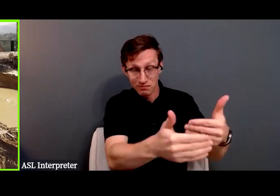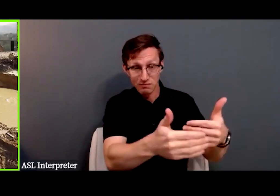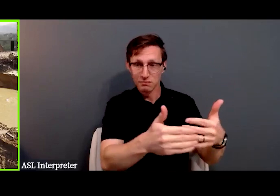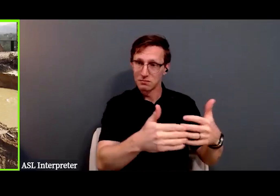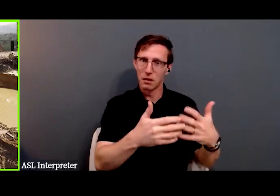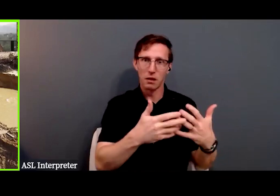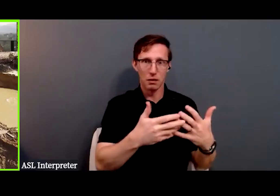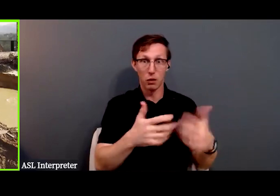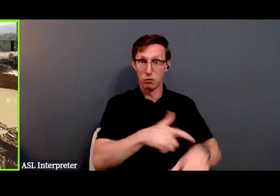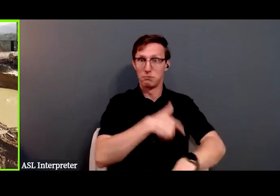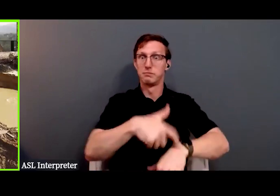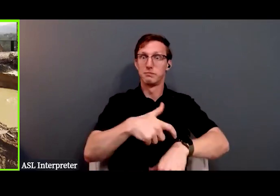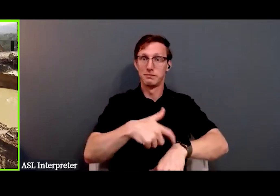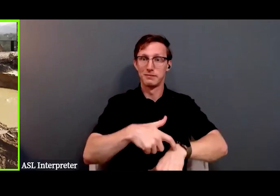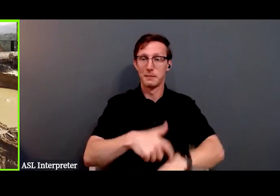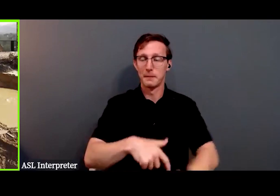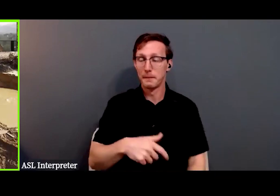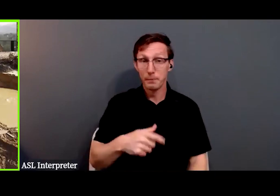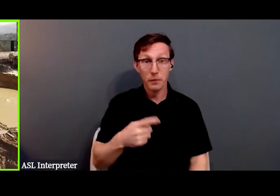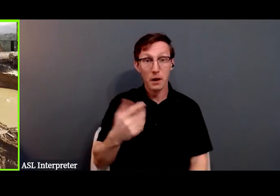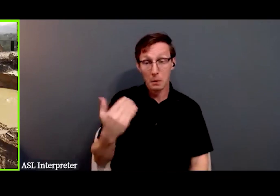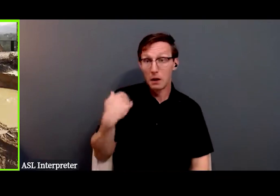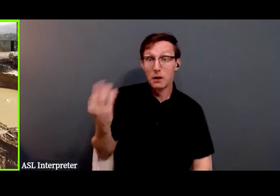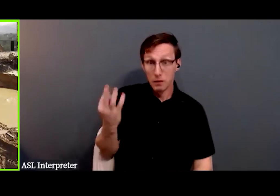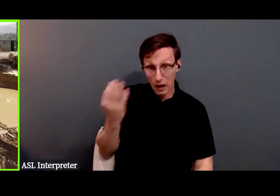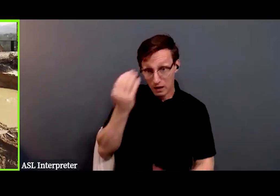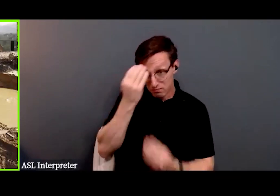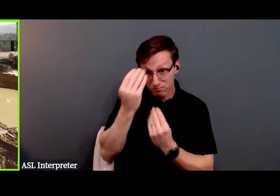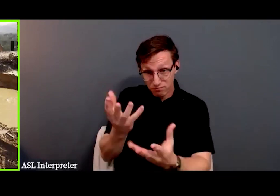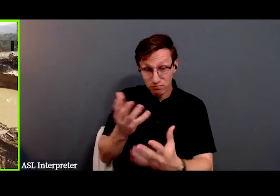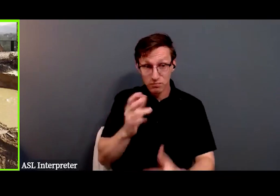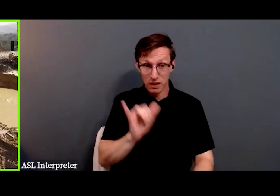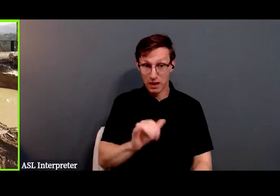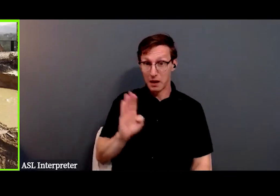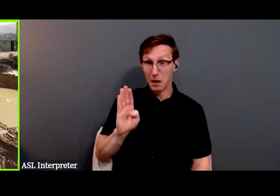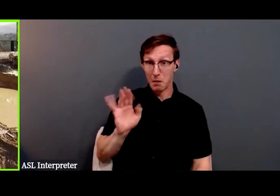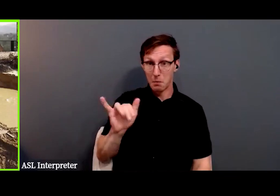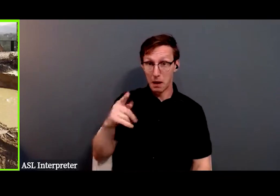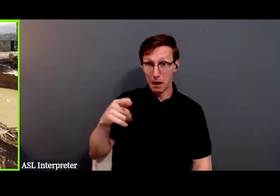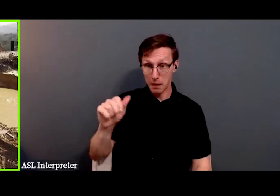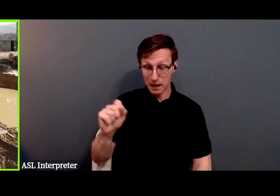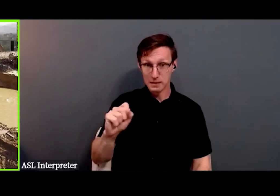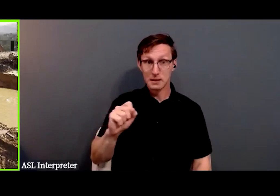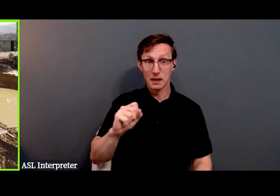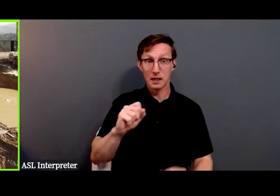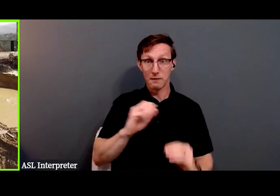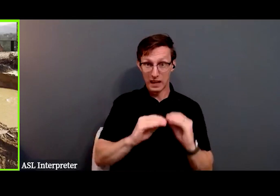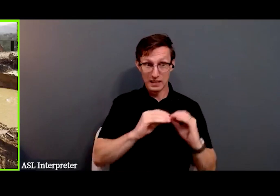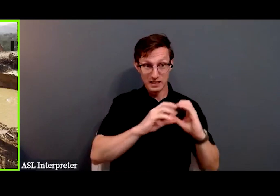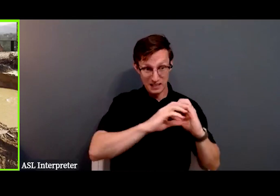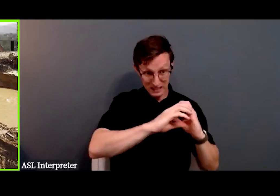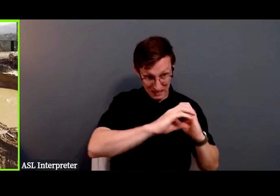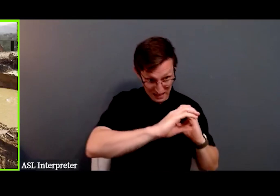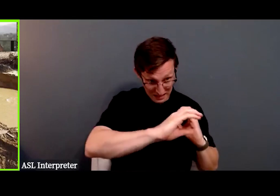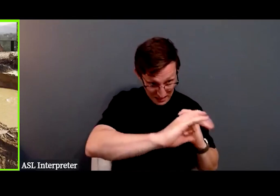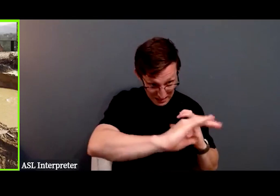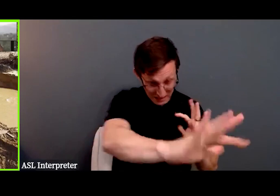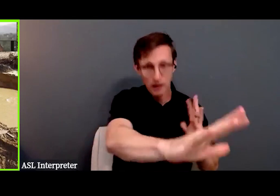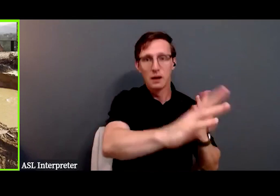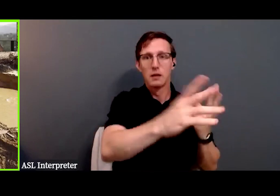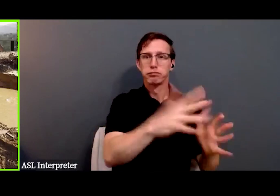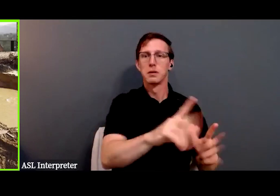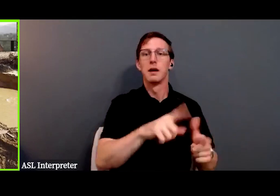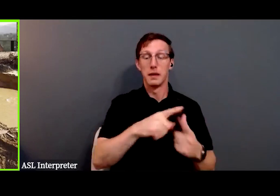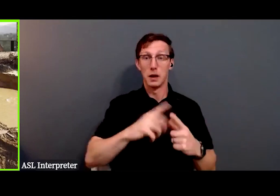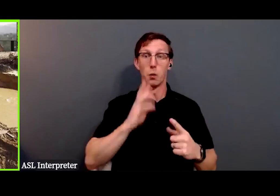once we can connect the bypass line and put water into that system, That's how we return service to 80%